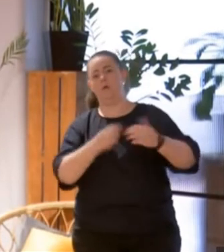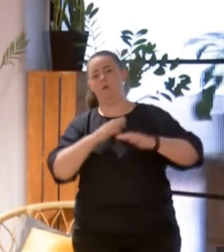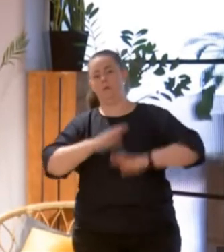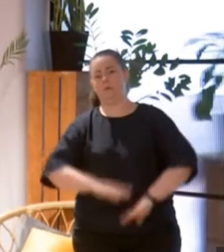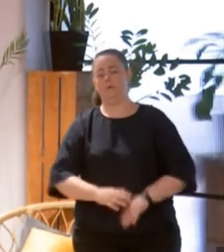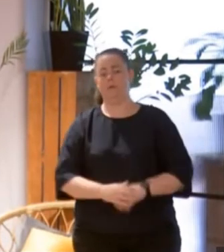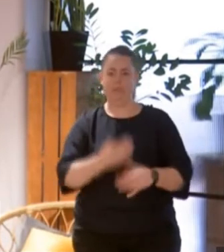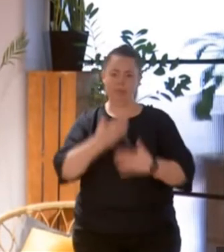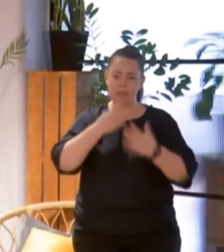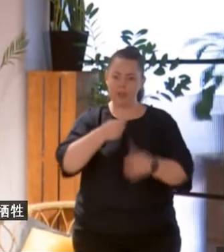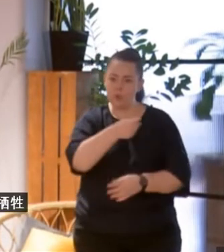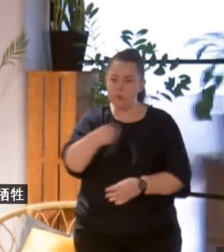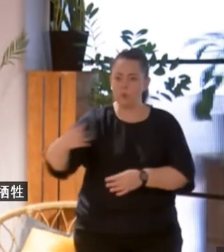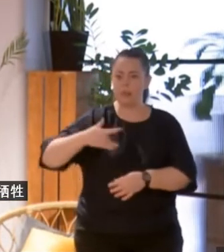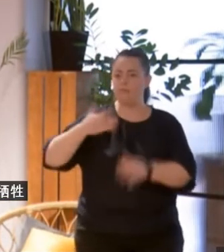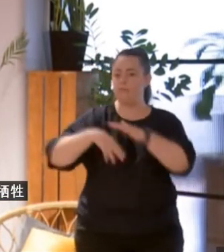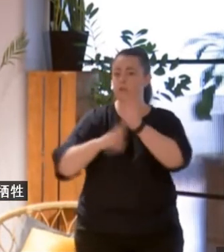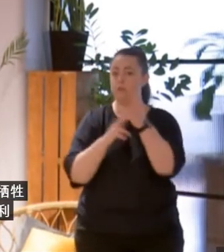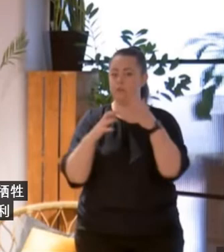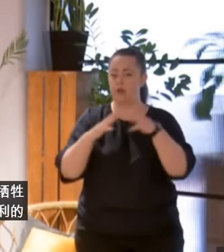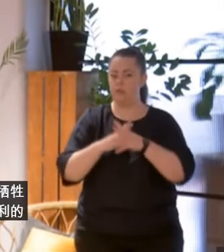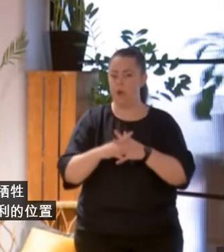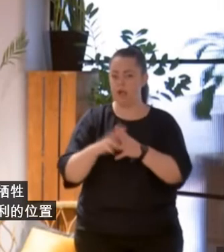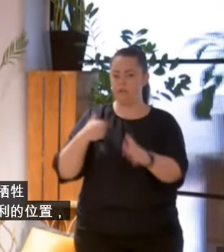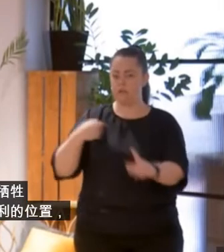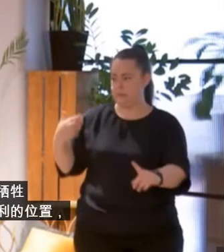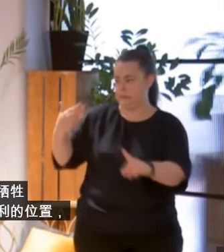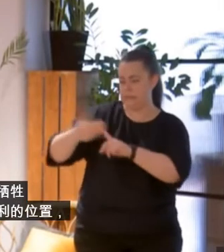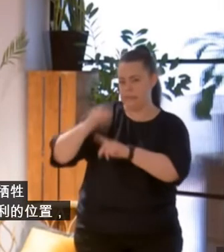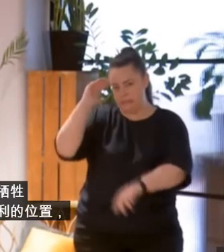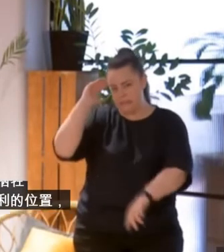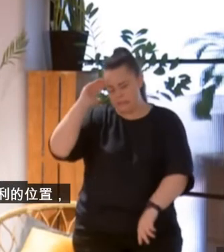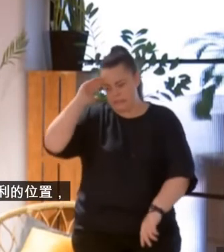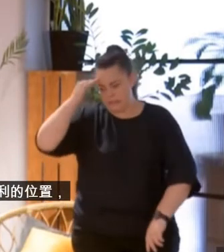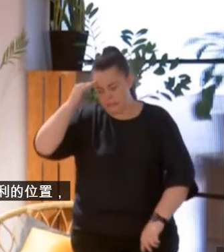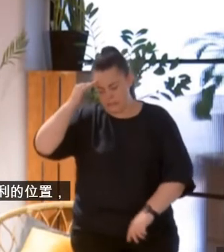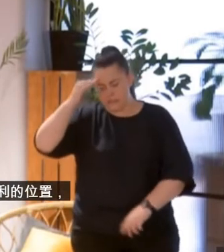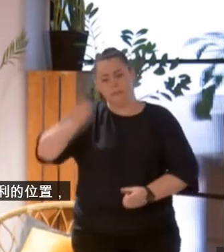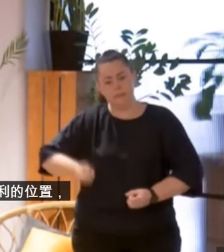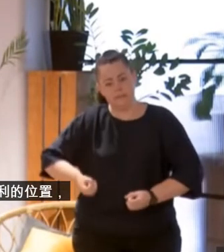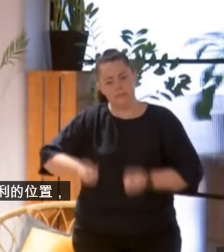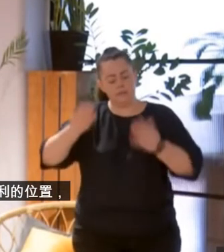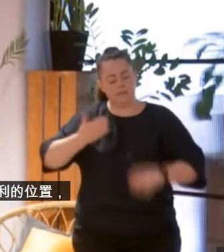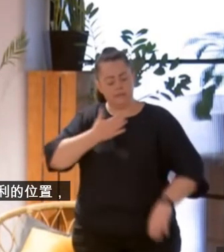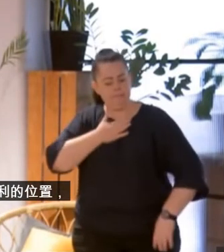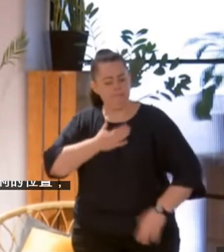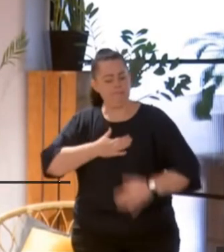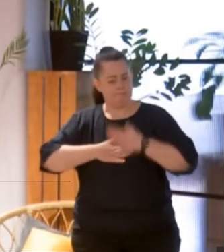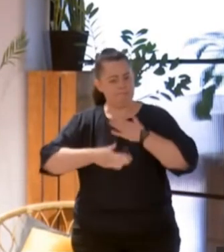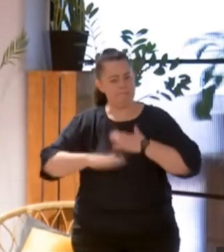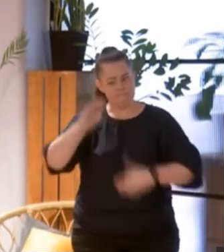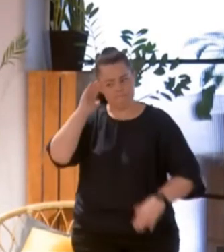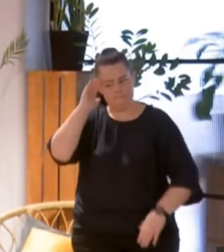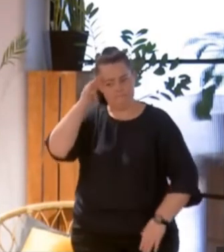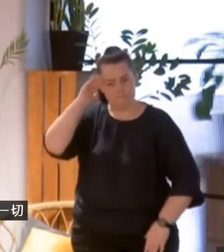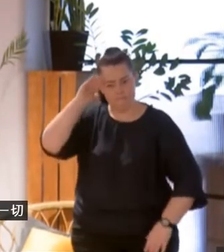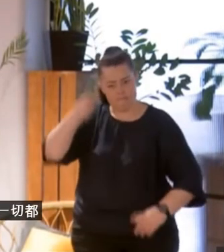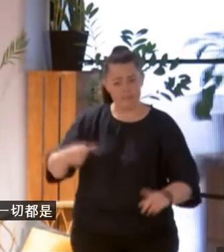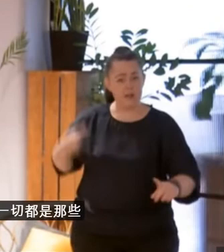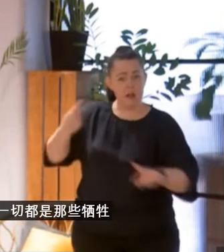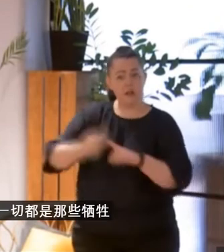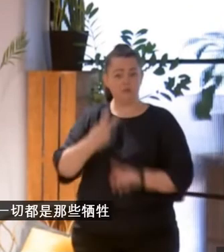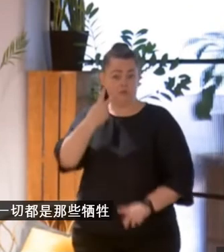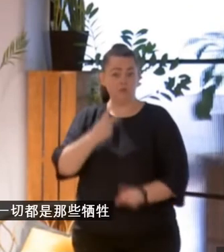continuous effort and sacrifices they are making. We are in this strong position because of everything we've done over 2